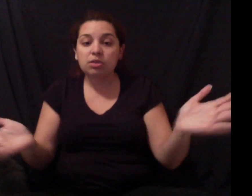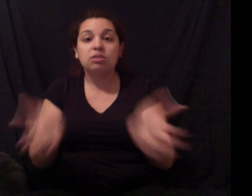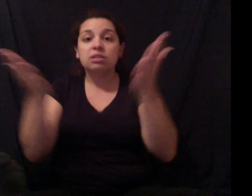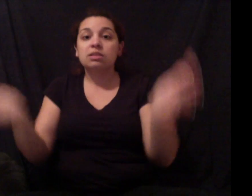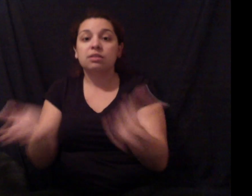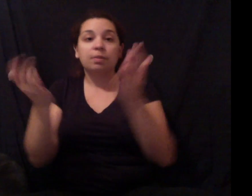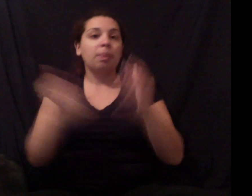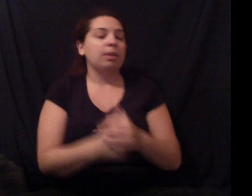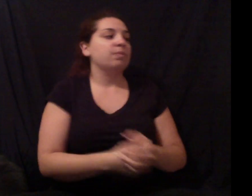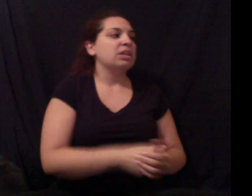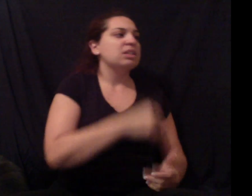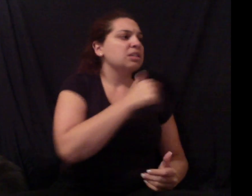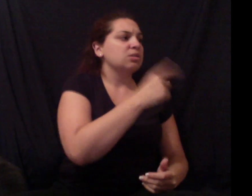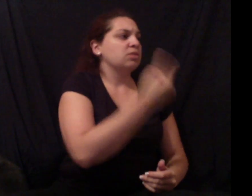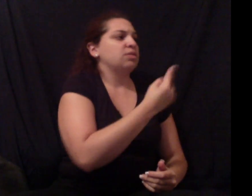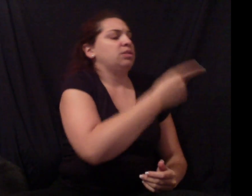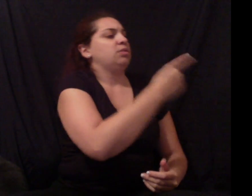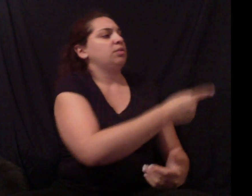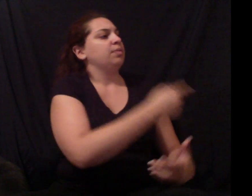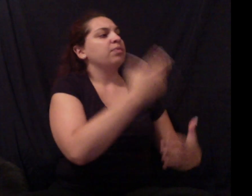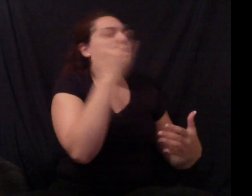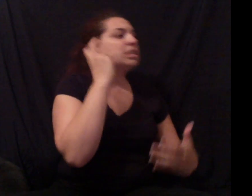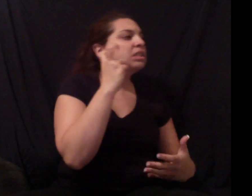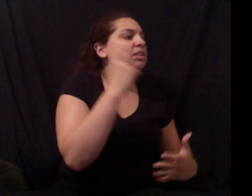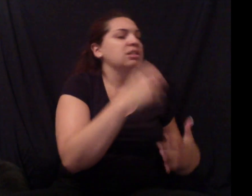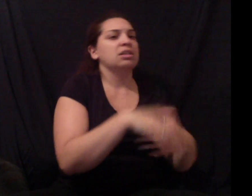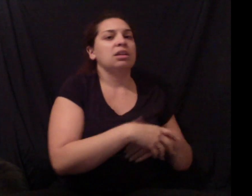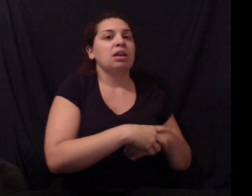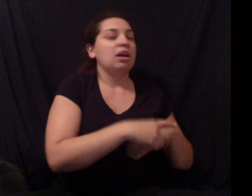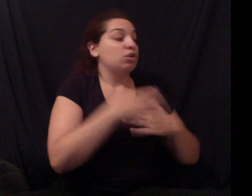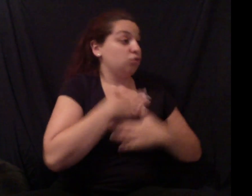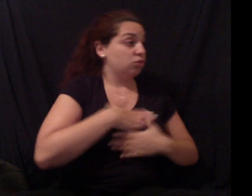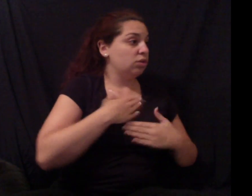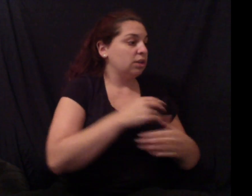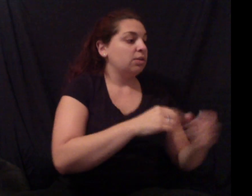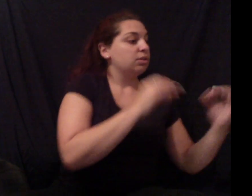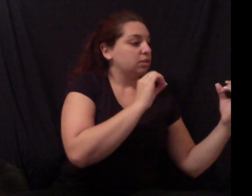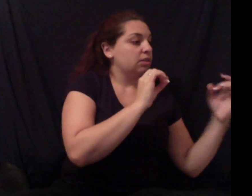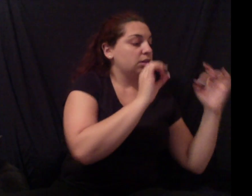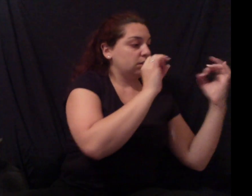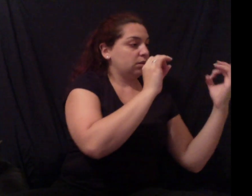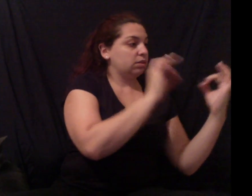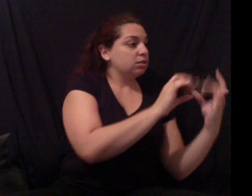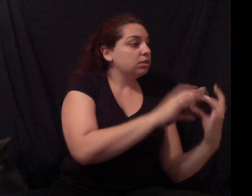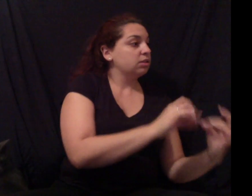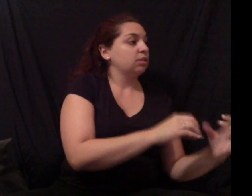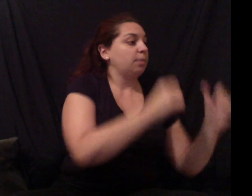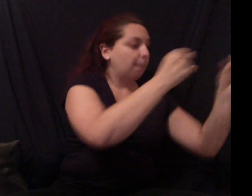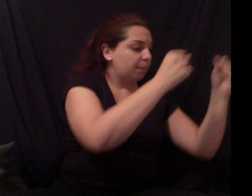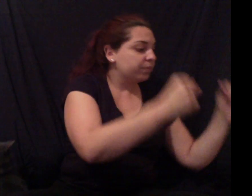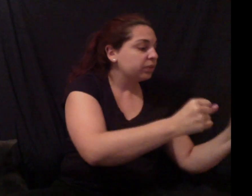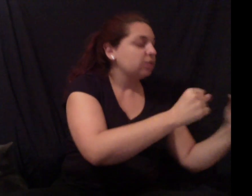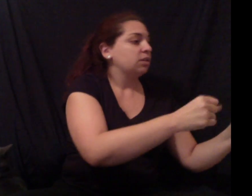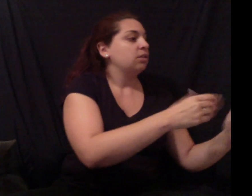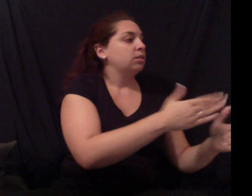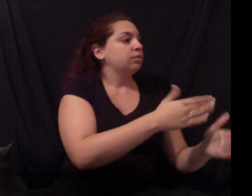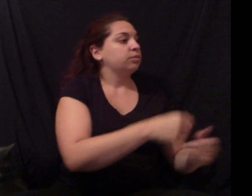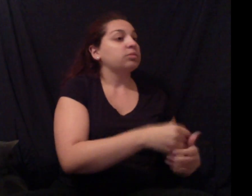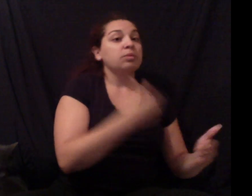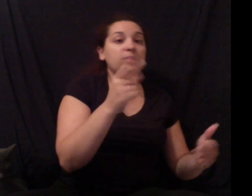to a song, but like make a comment, under the YouTube video, or, buy a song,